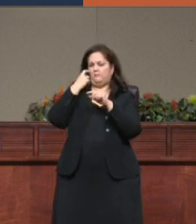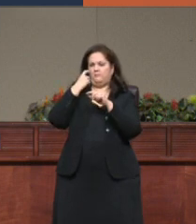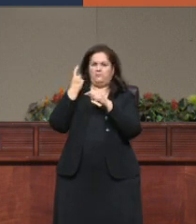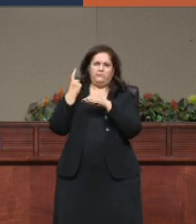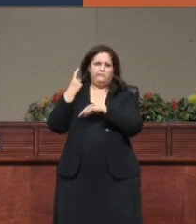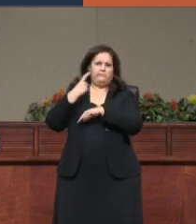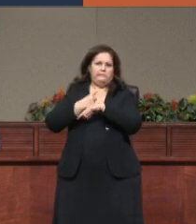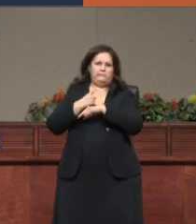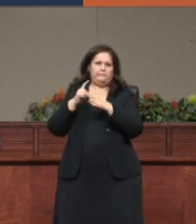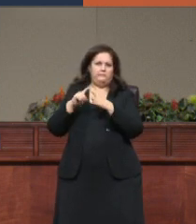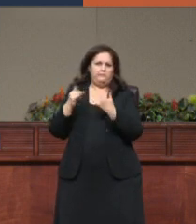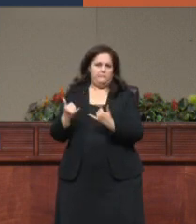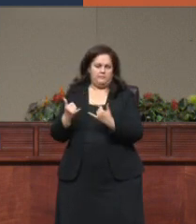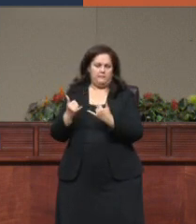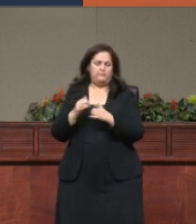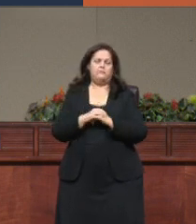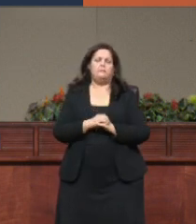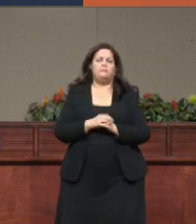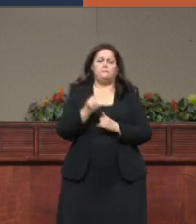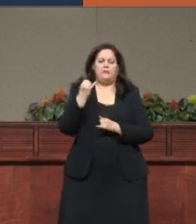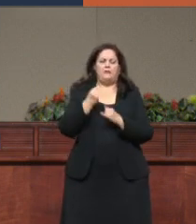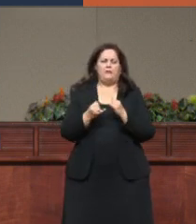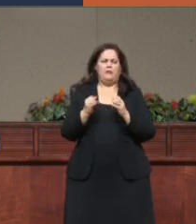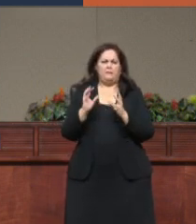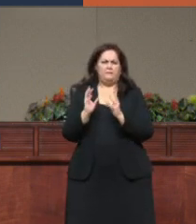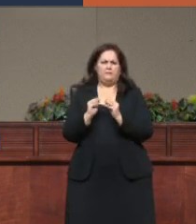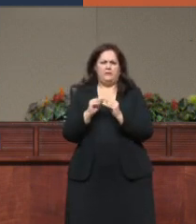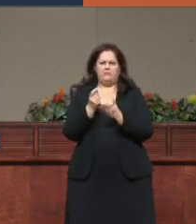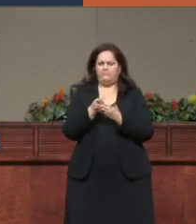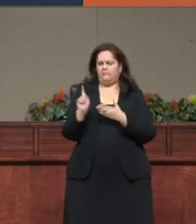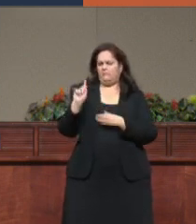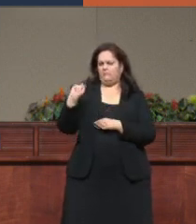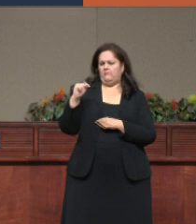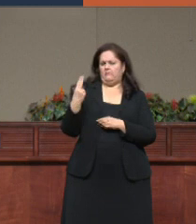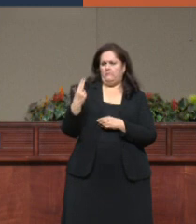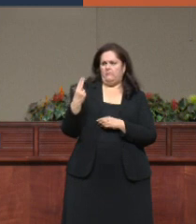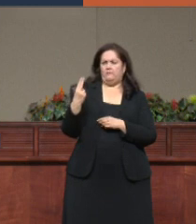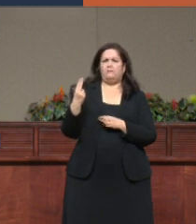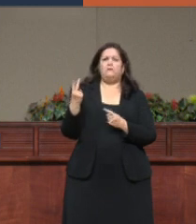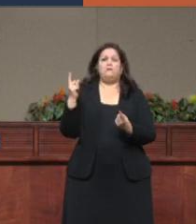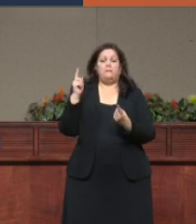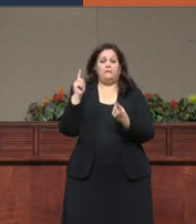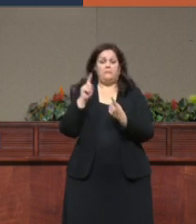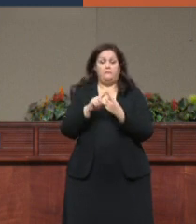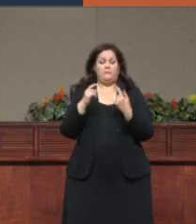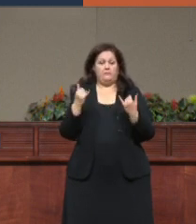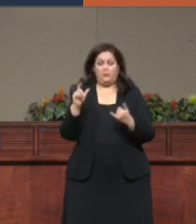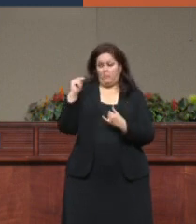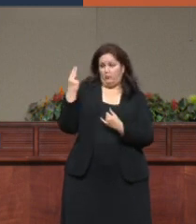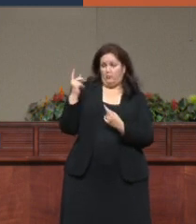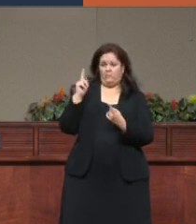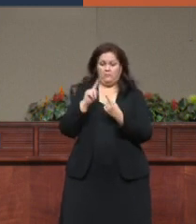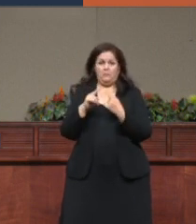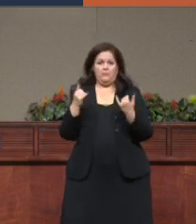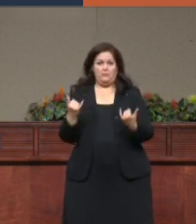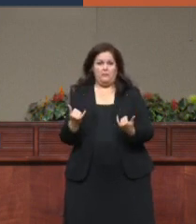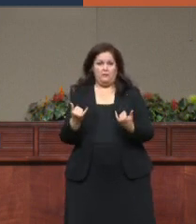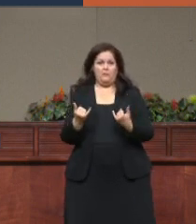hours. But our last briefing was Thursday of last week, and since our last briefing, we've had an increase